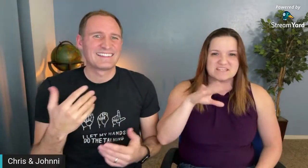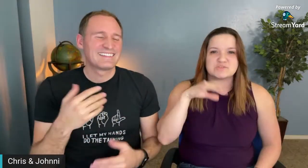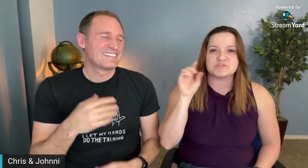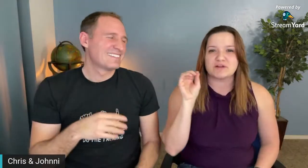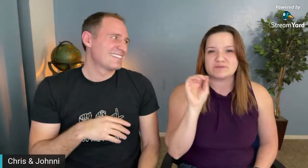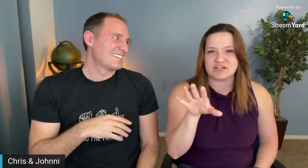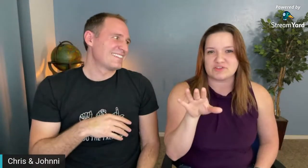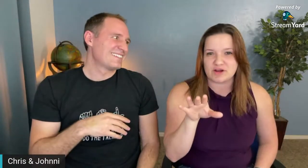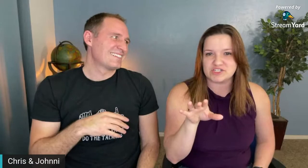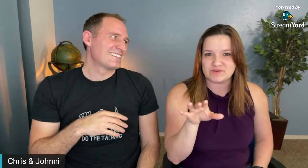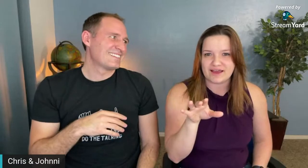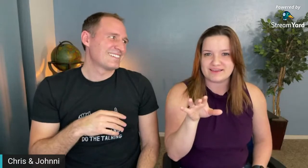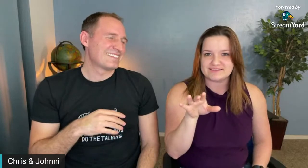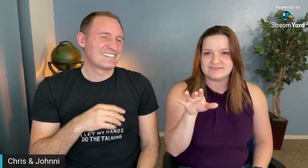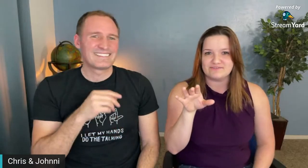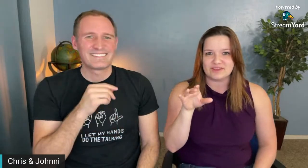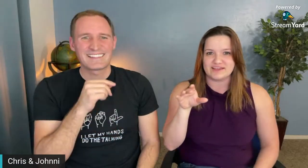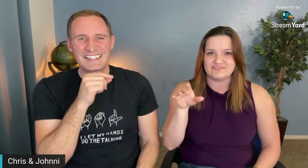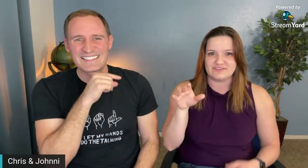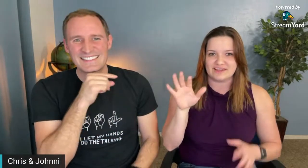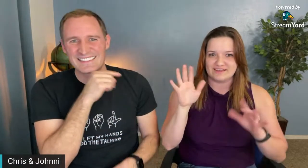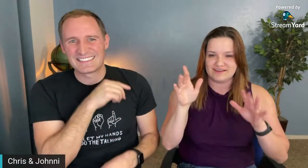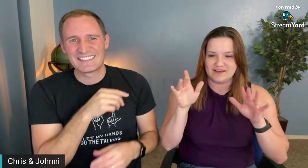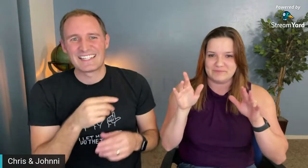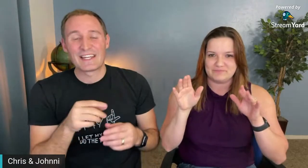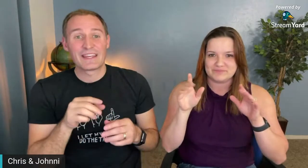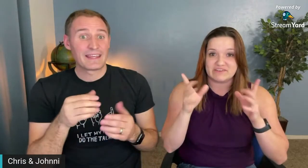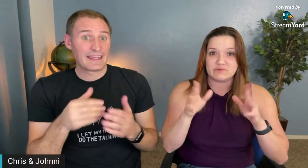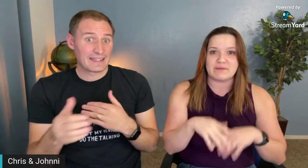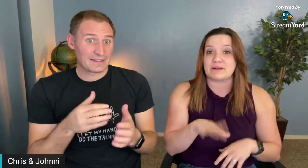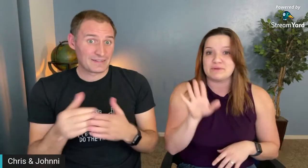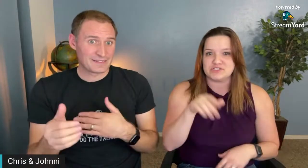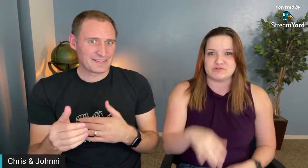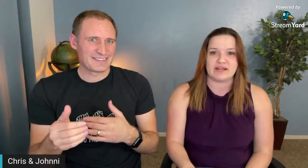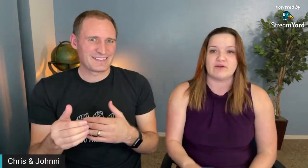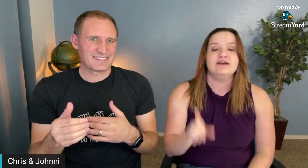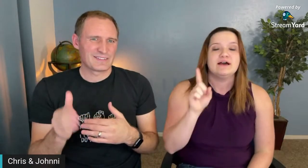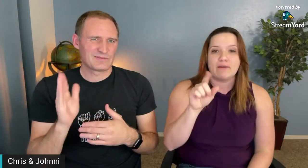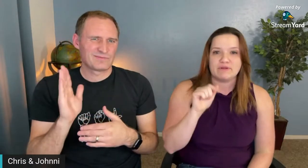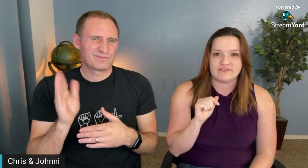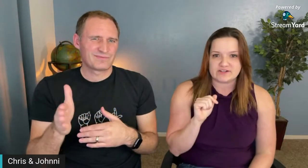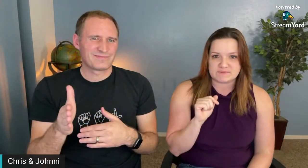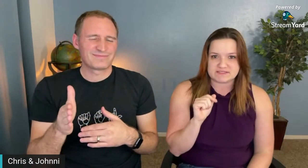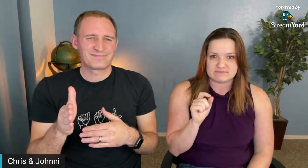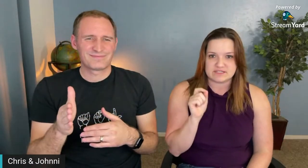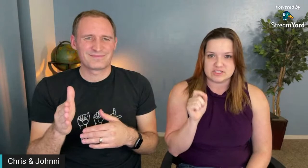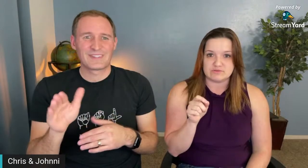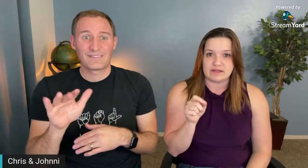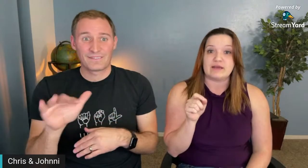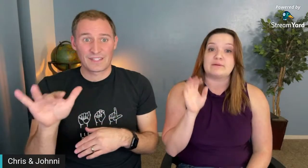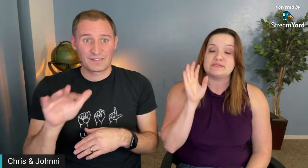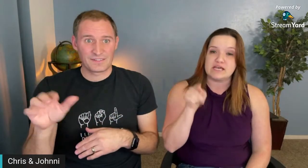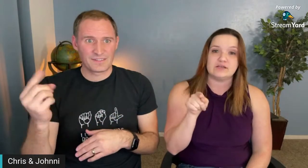This was the one I was going to throw at you guys for the giveaway, but I'm going to do it right now. I'm going to fingerspell something to you right now, and I'm going to tell